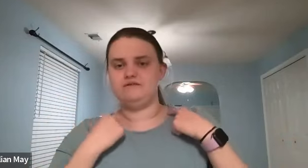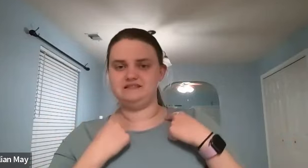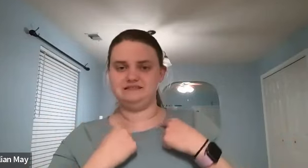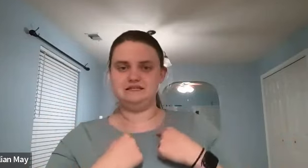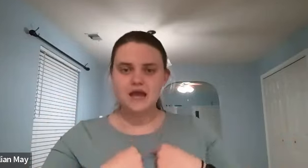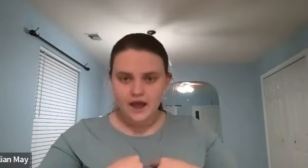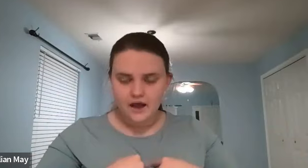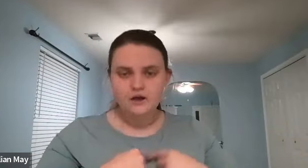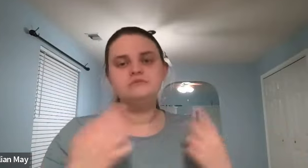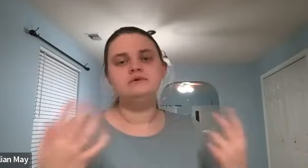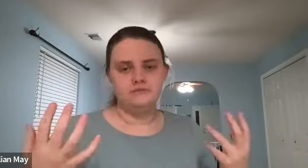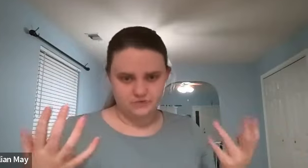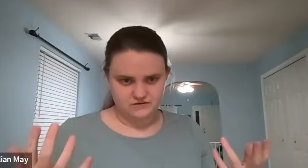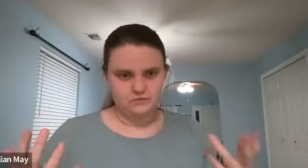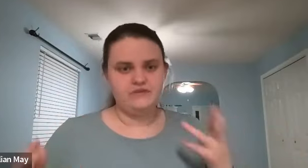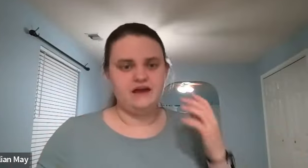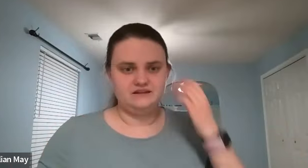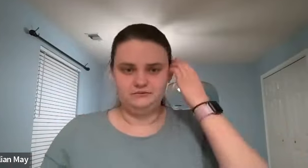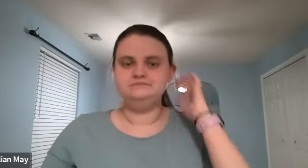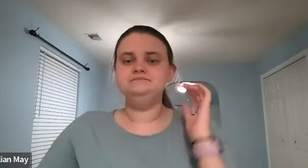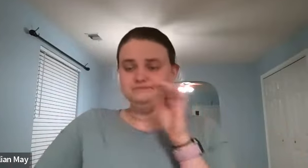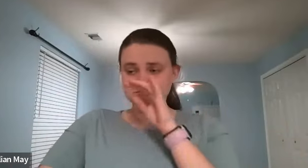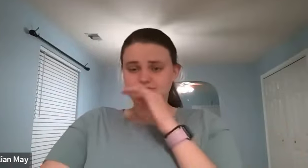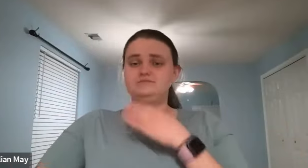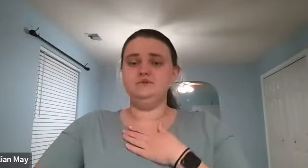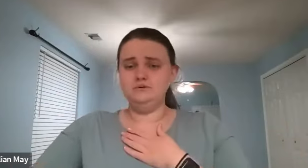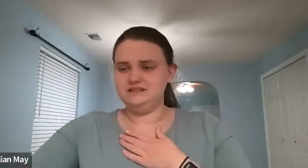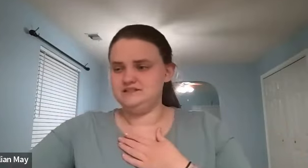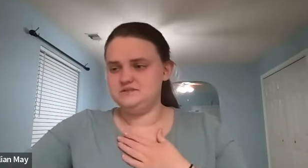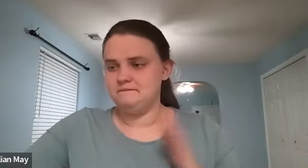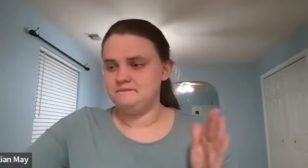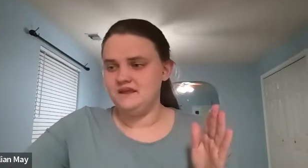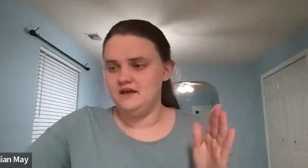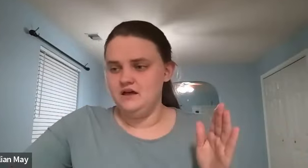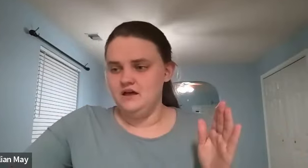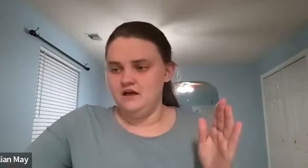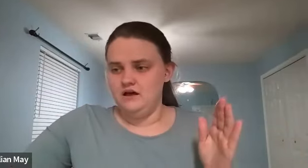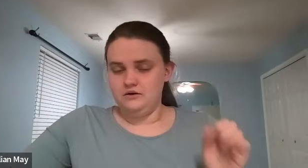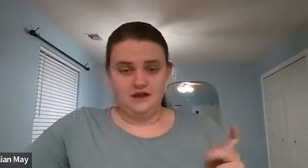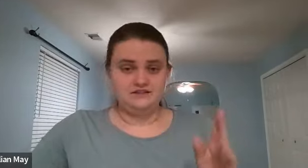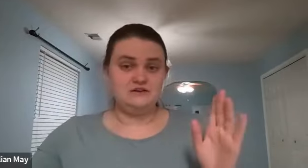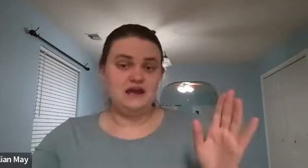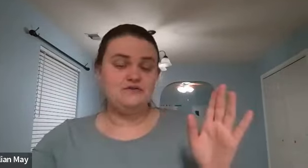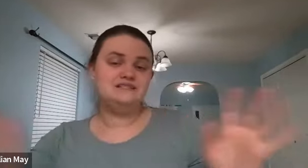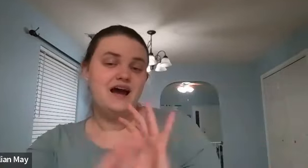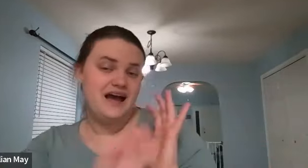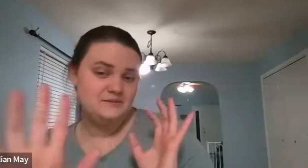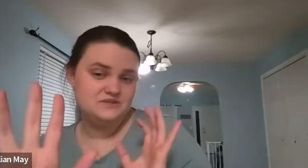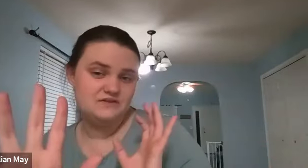it's down, whichever way that too. Oh, excuse me. Okay, so now the types of